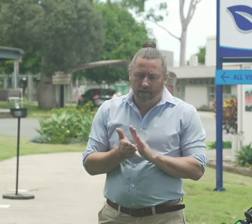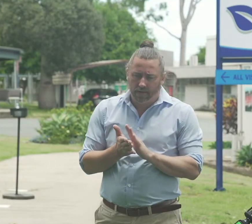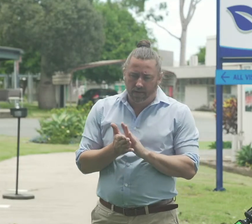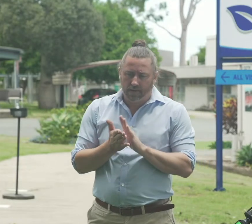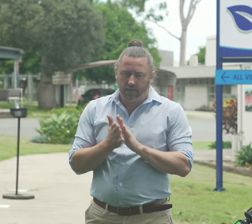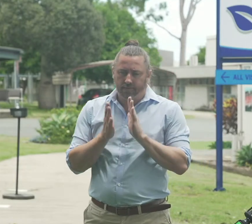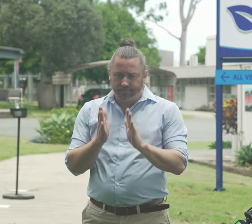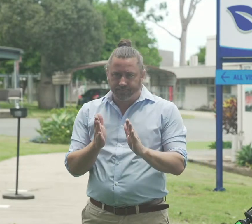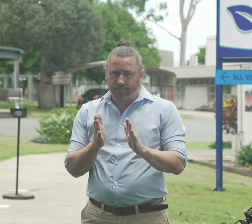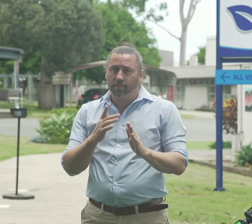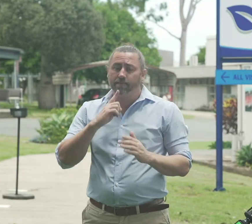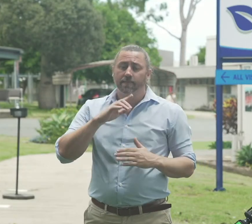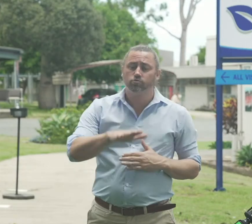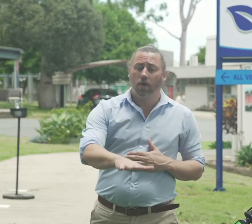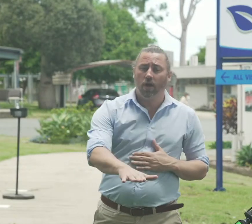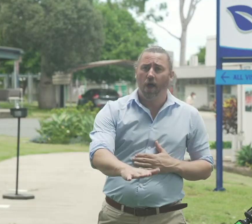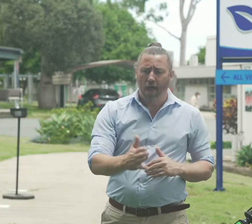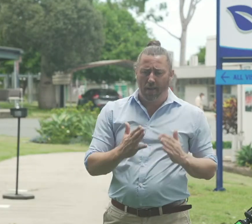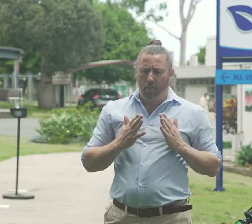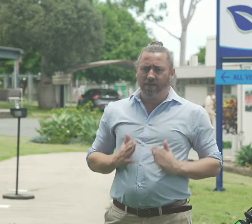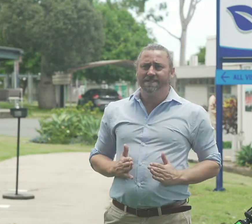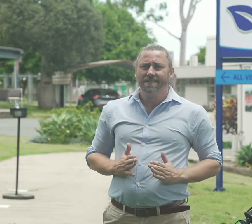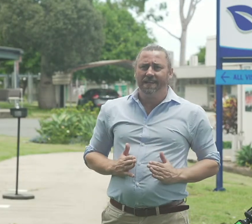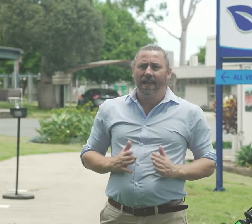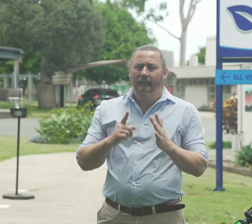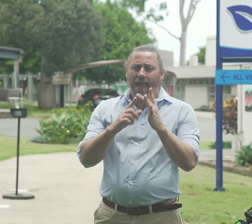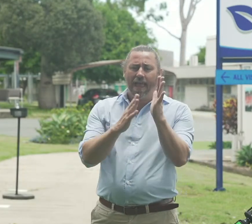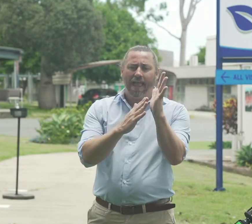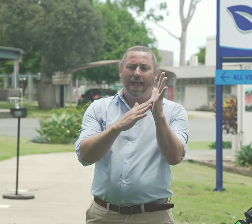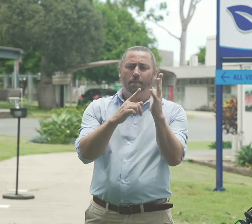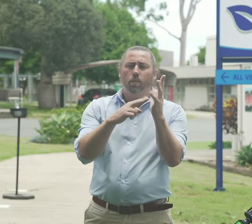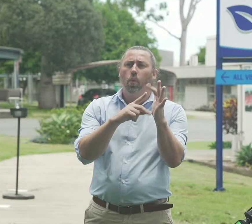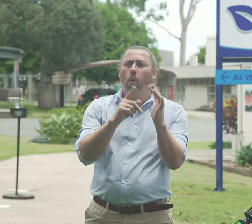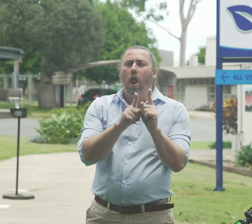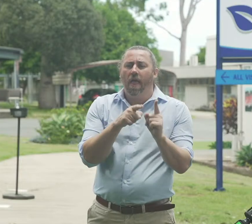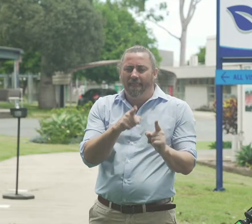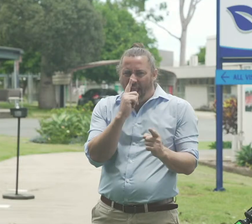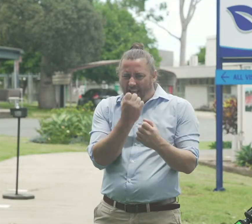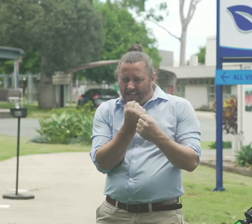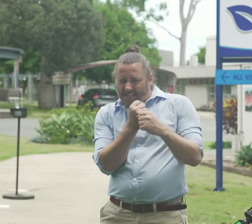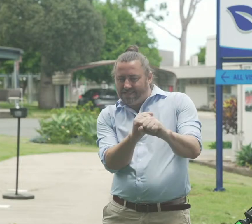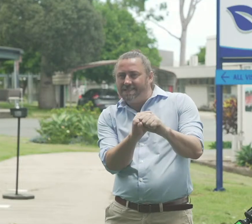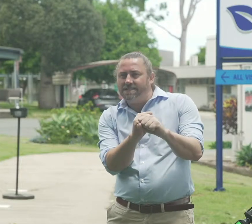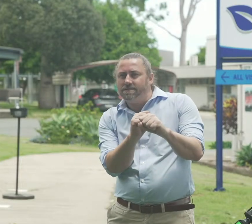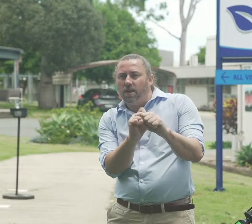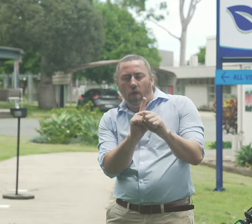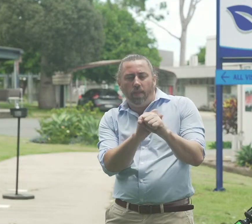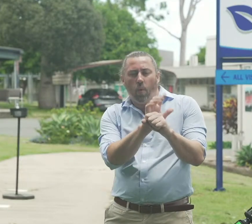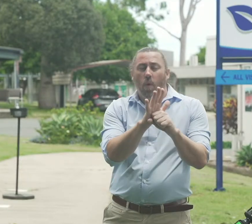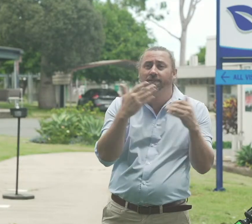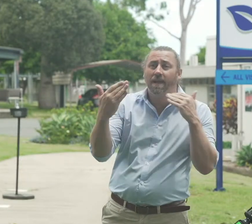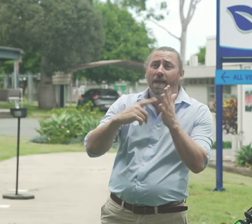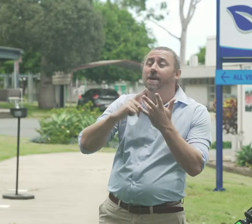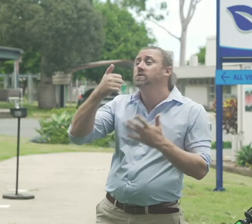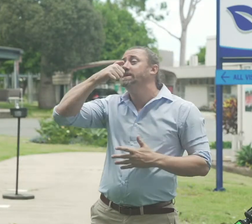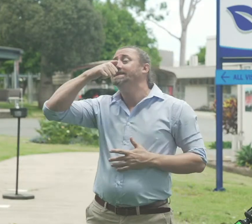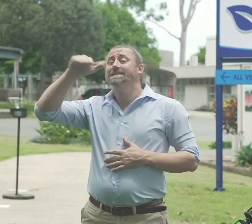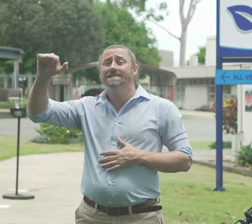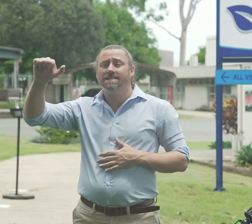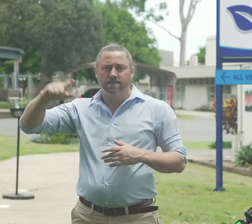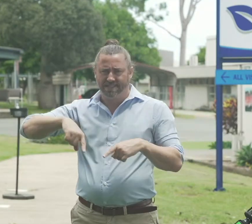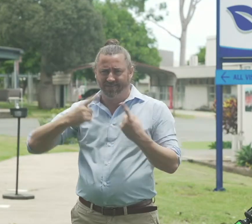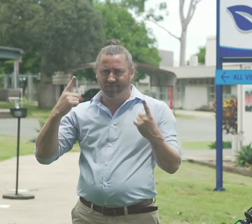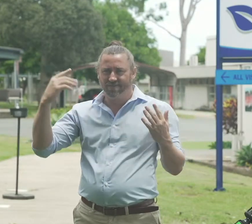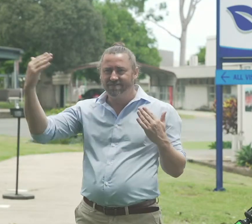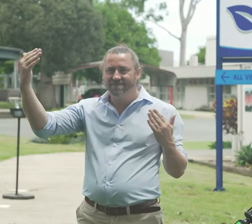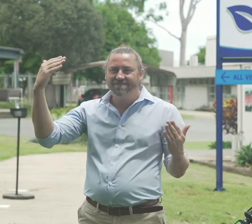immune system of a child is very different to the immune system of someone over the age of 60. Children and young